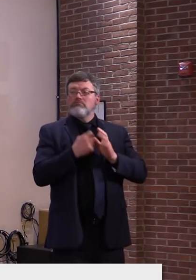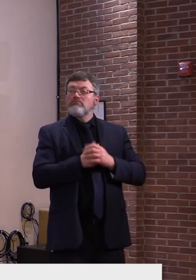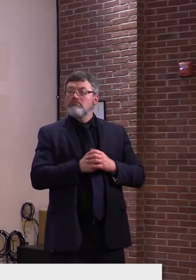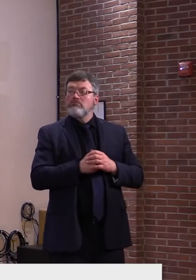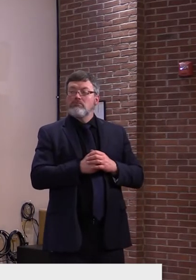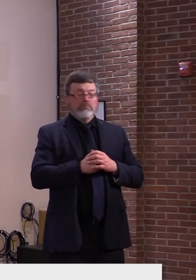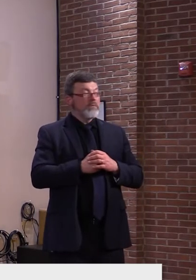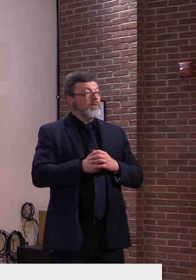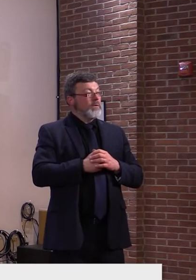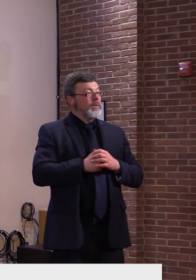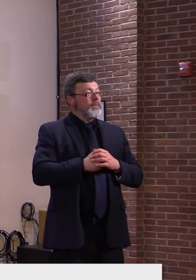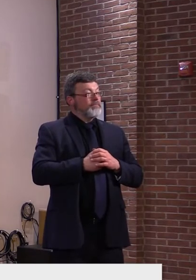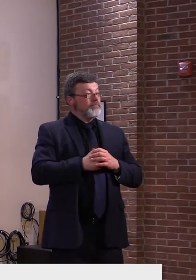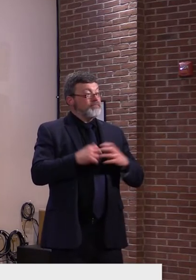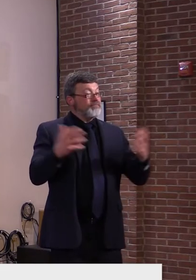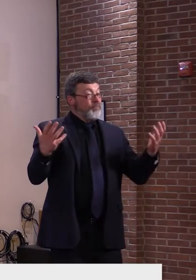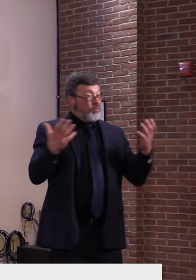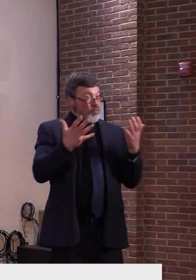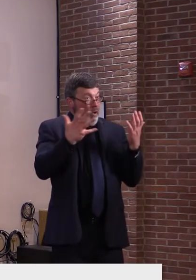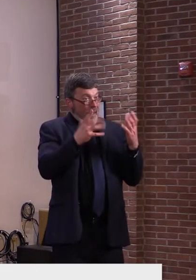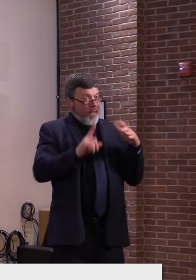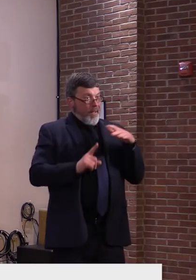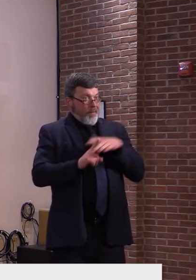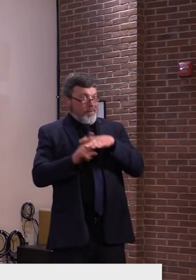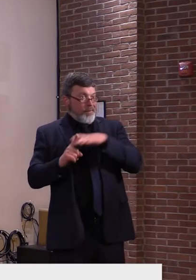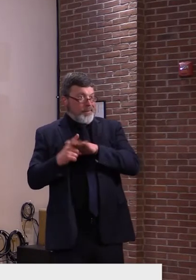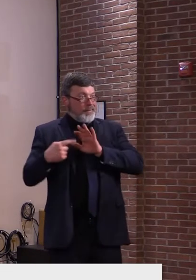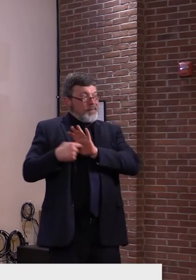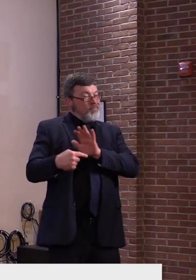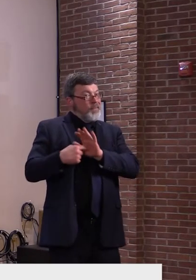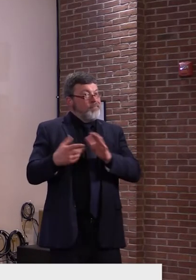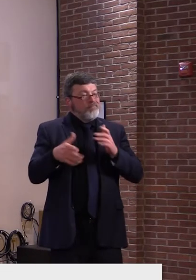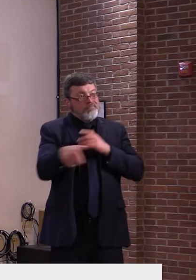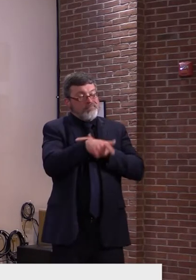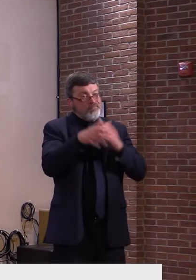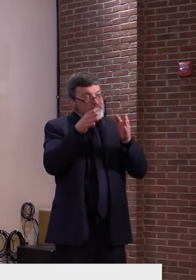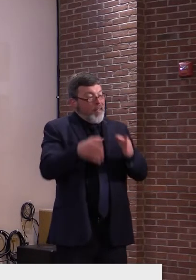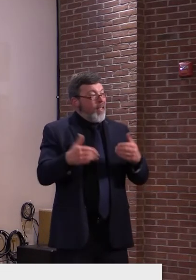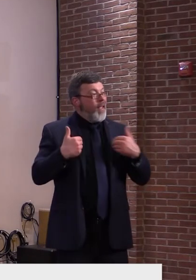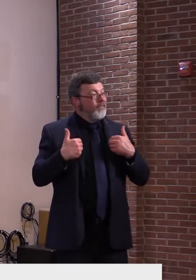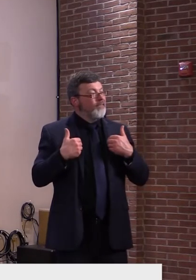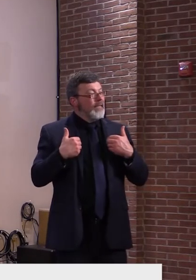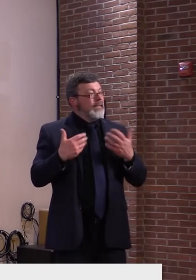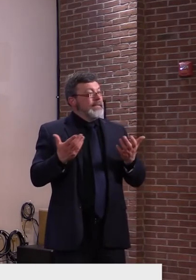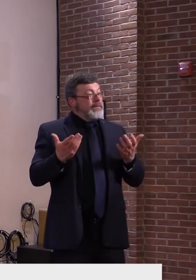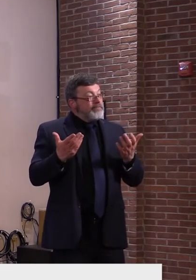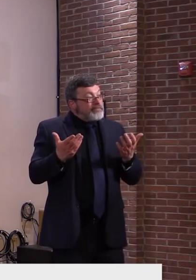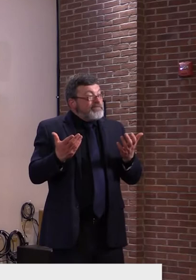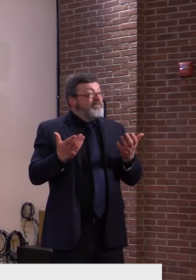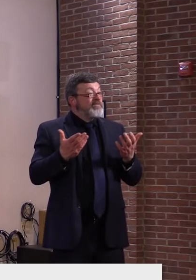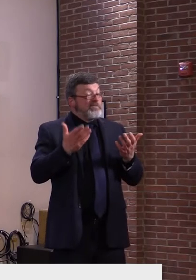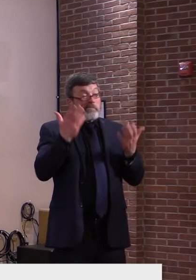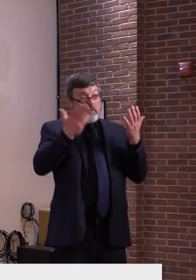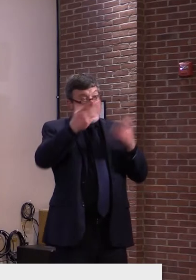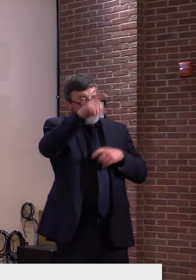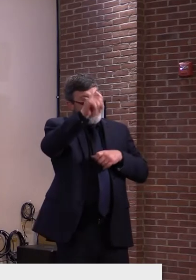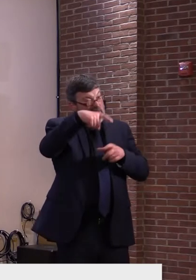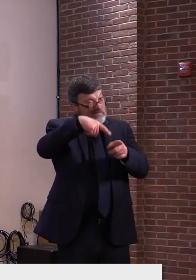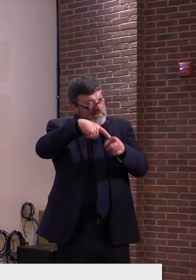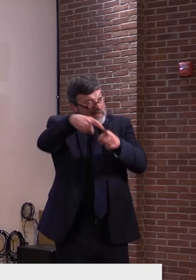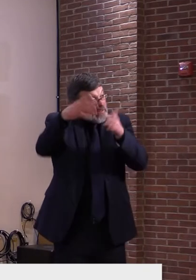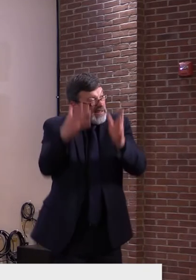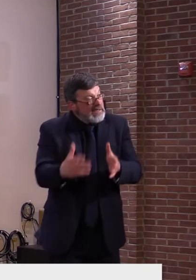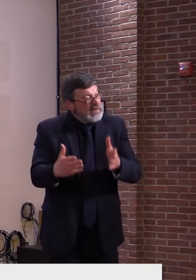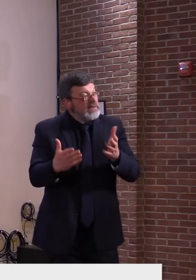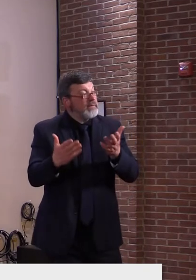on the symptom, who are in the specialty that symptom may fall within, or perhaps in the